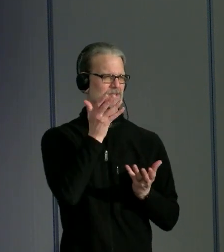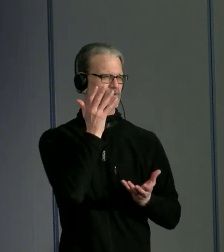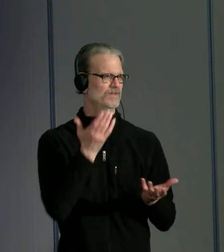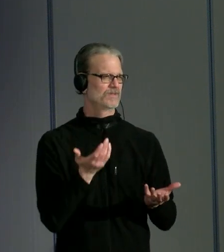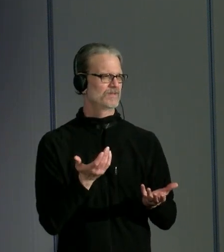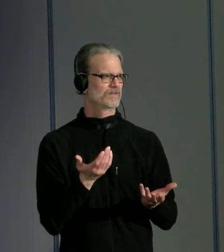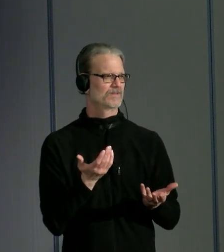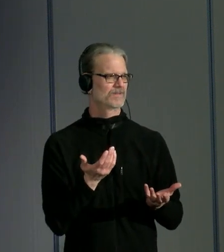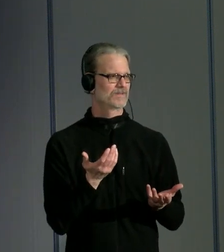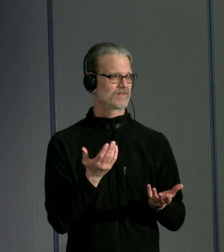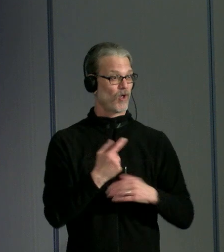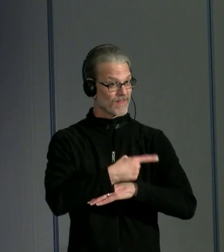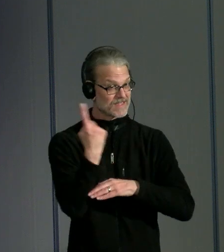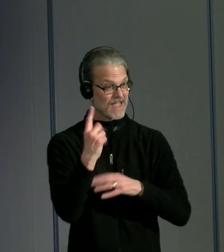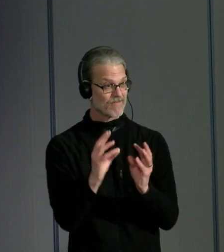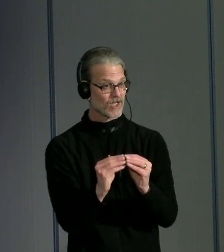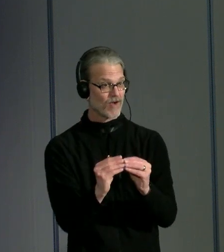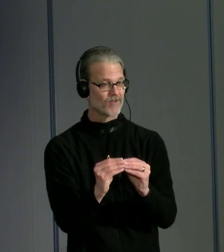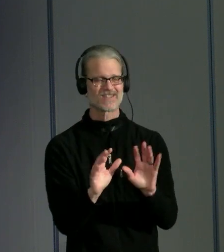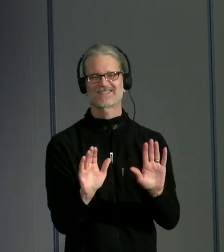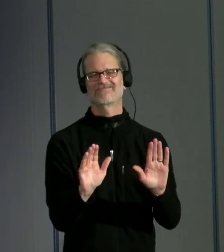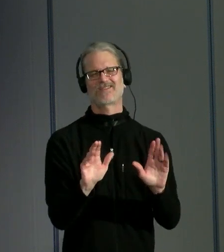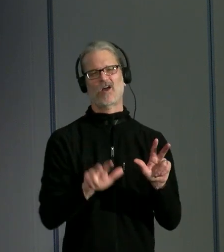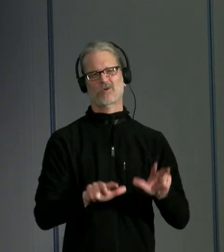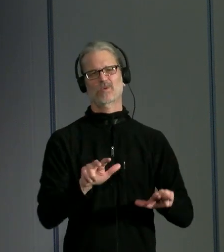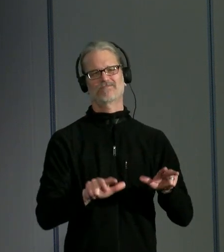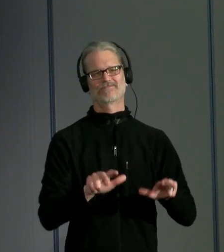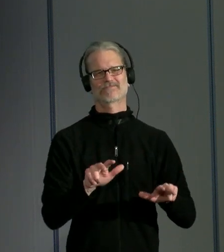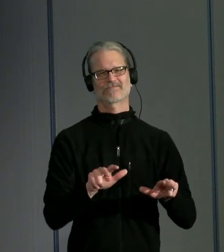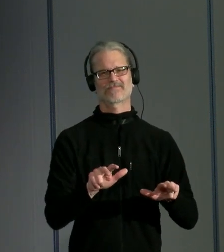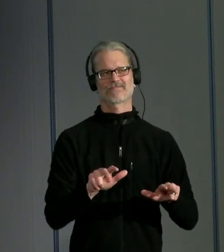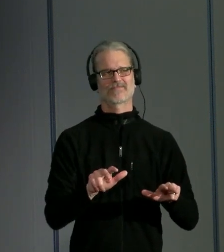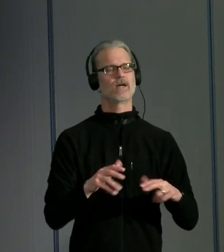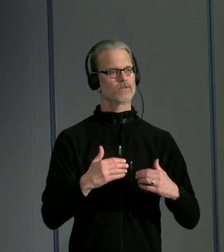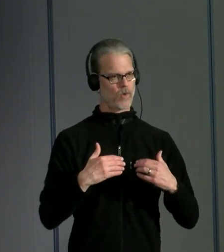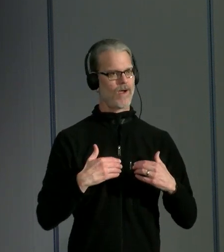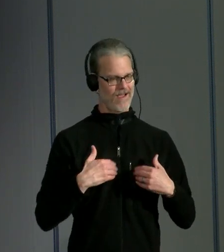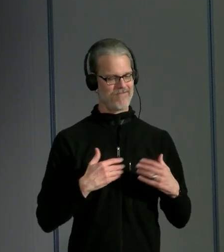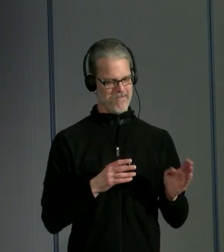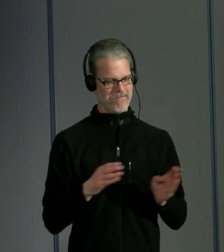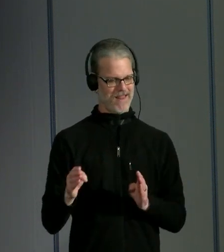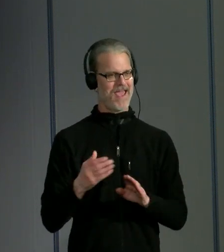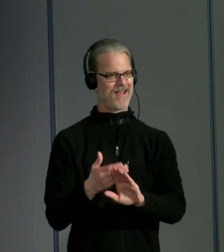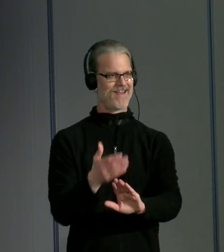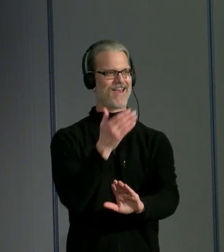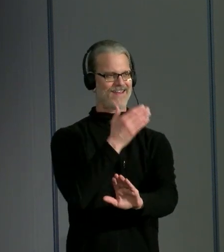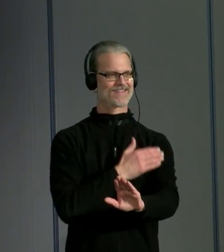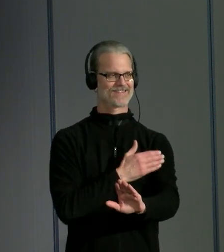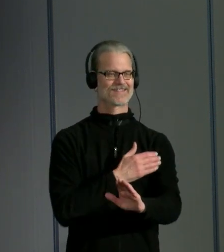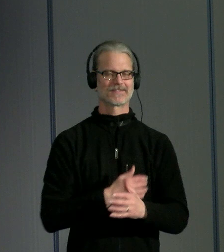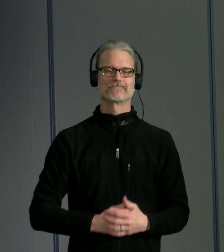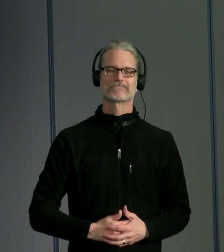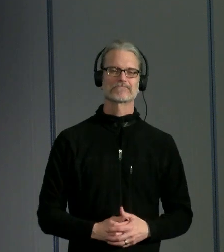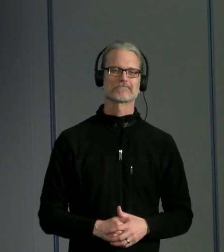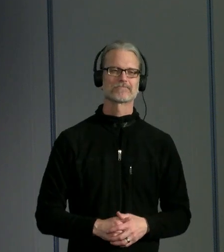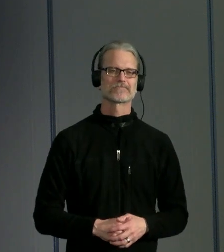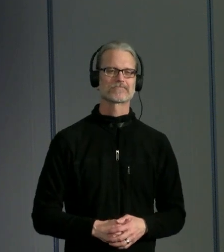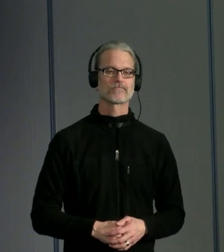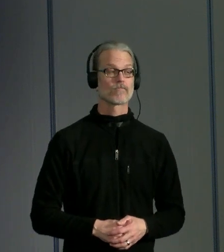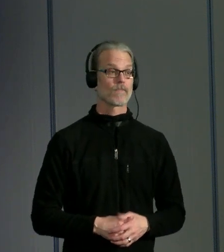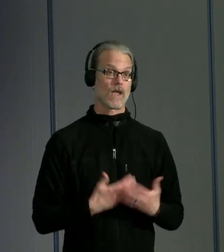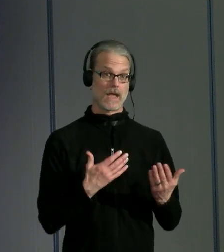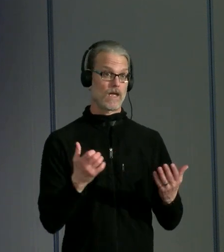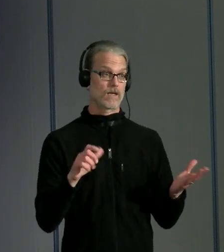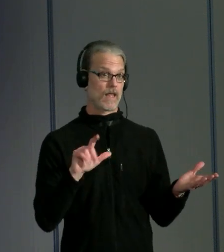to do that on the day of a conference, it just can be awkward. Planning ahead is a best practice, a better business practice. And as